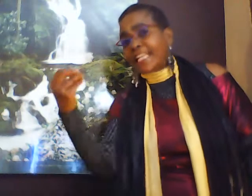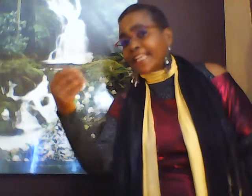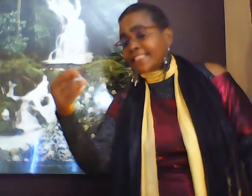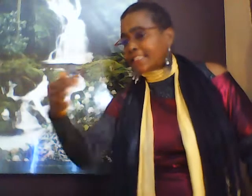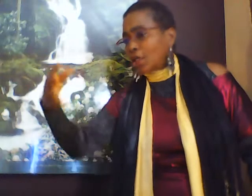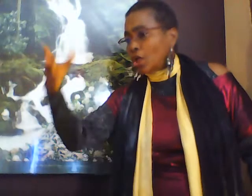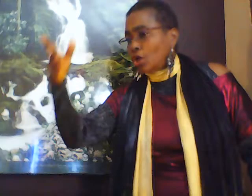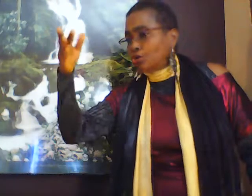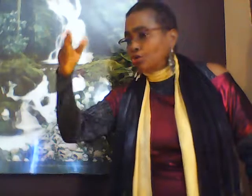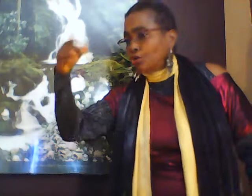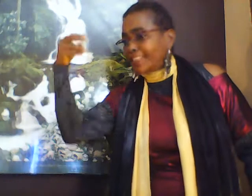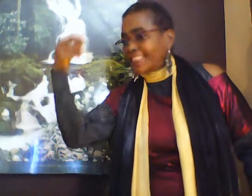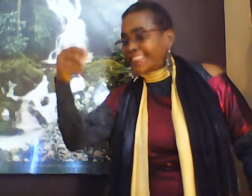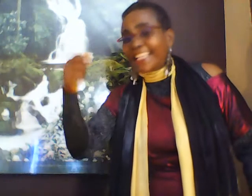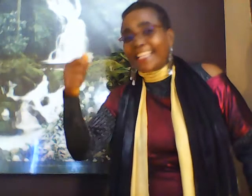stickiness. The stickiness.